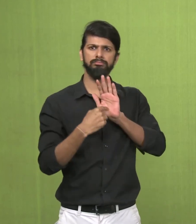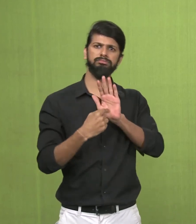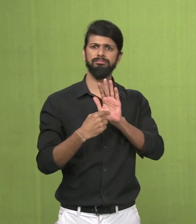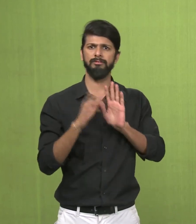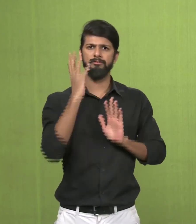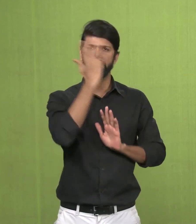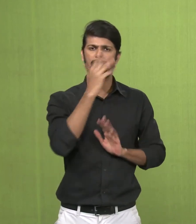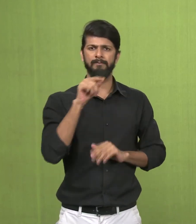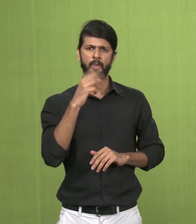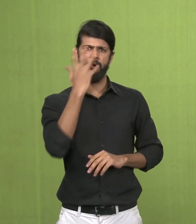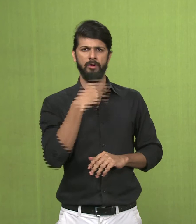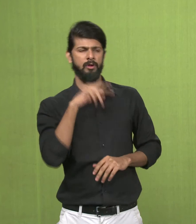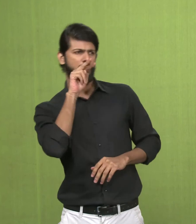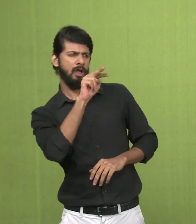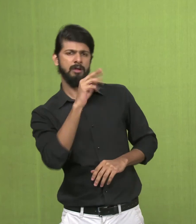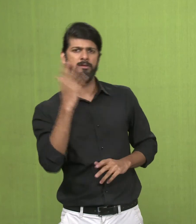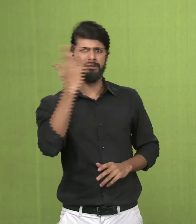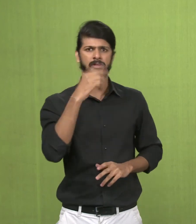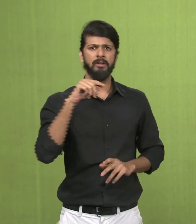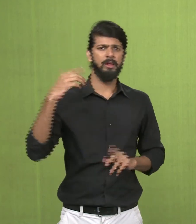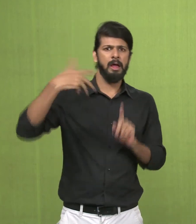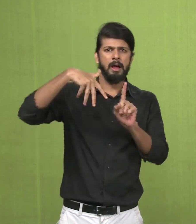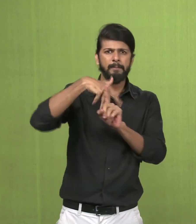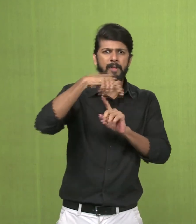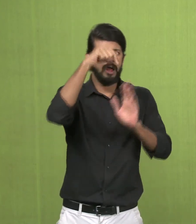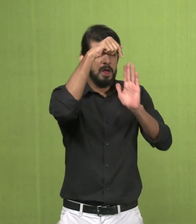Describe the face of Buddha preaching his first sermon.